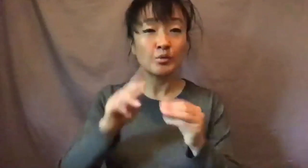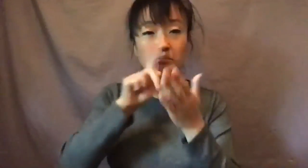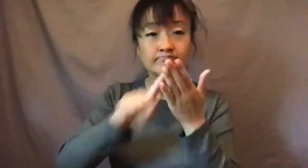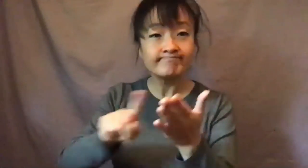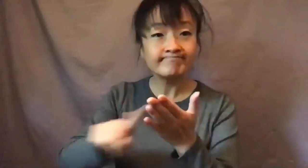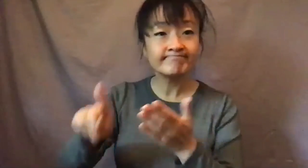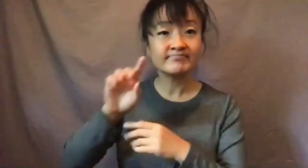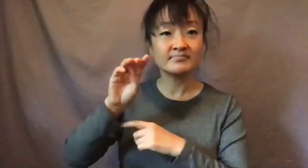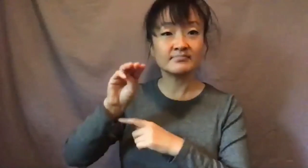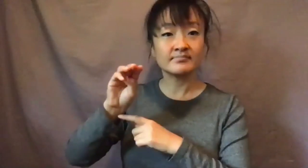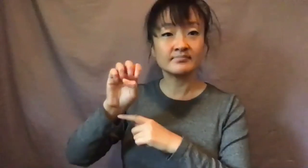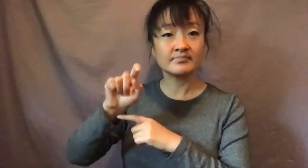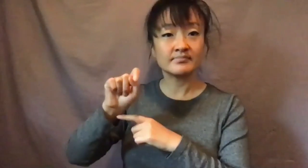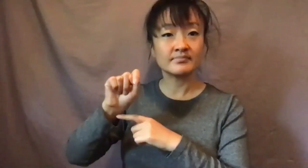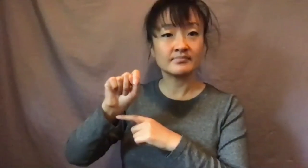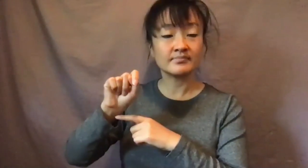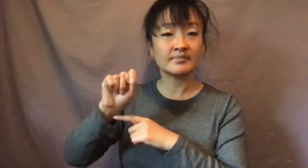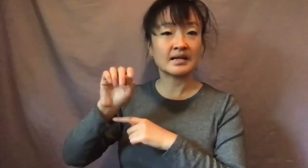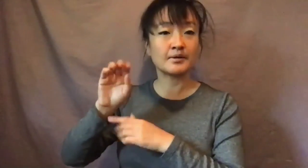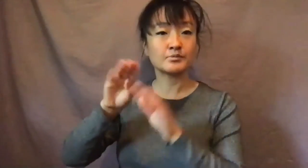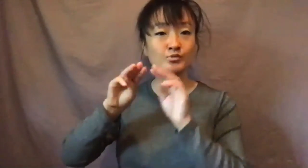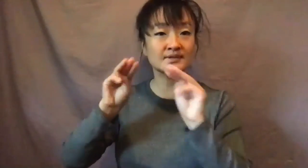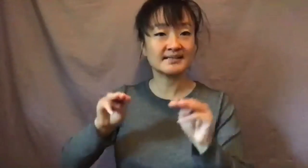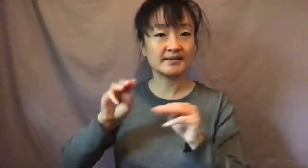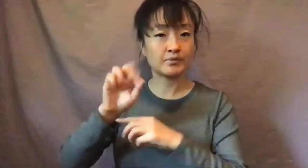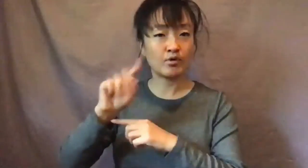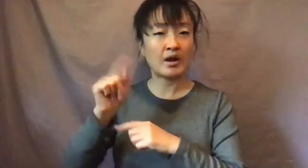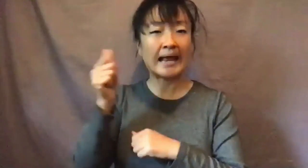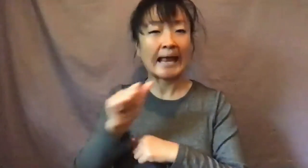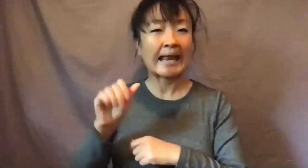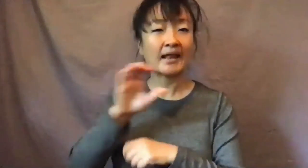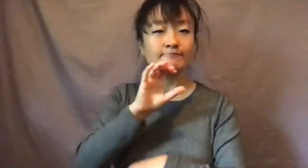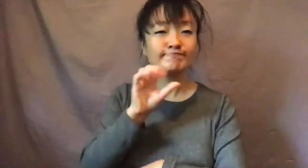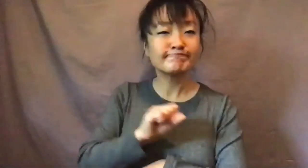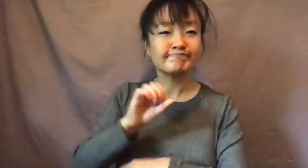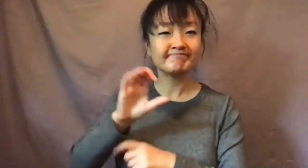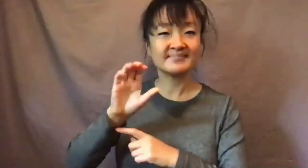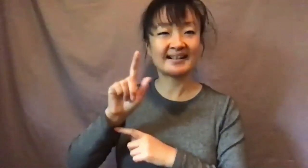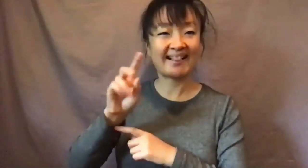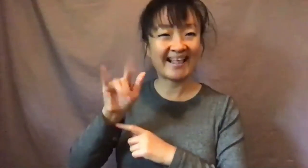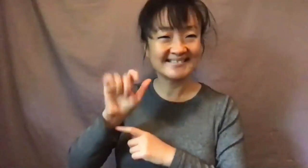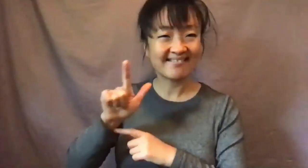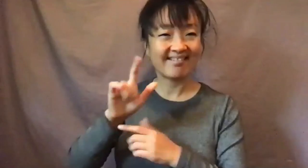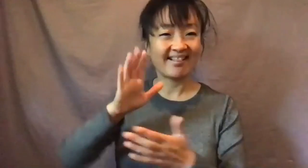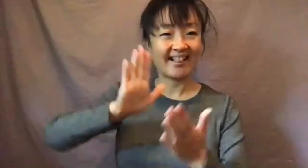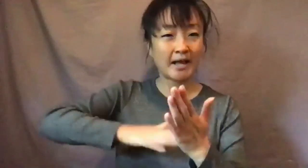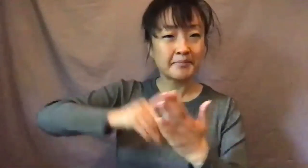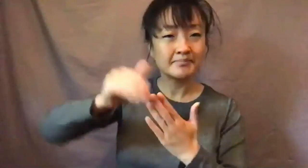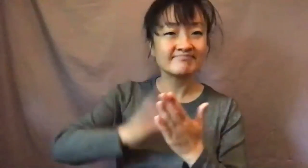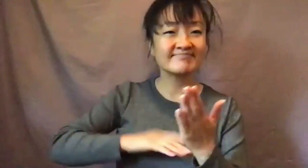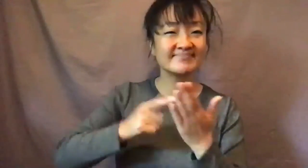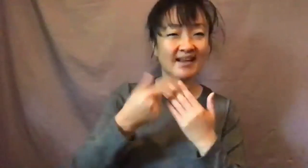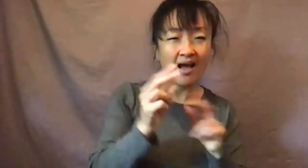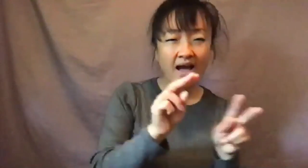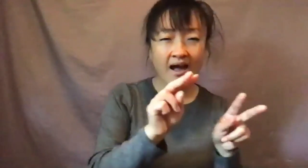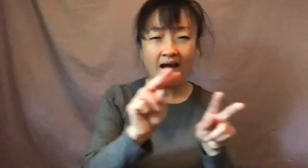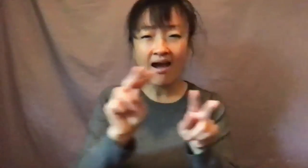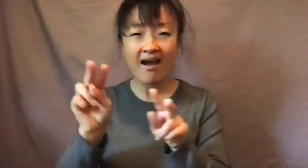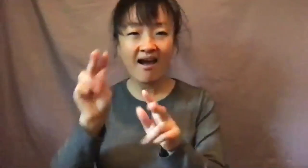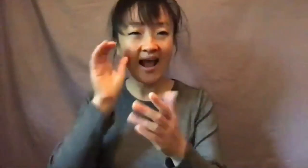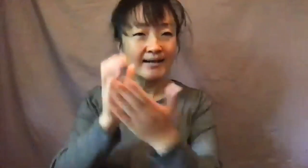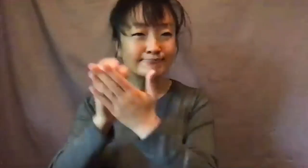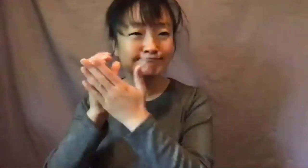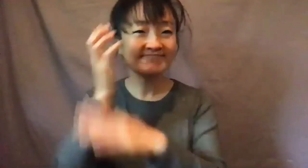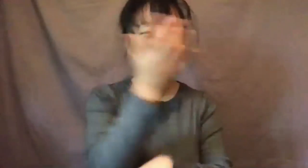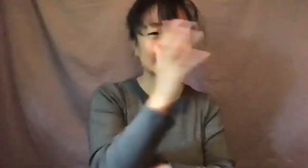know, any of the ancient classical paintings, the Chinese classical paintings of nature, you know, if they have people in them,